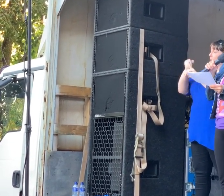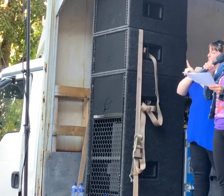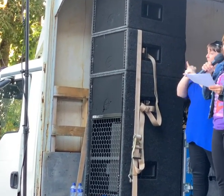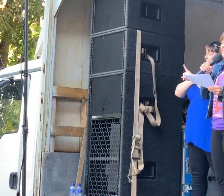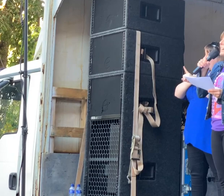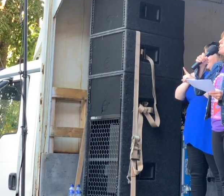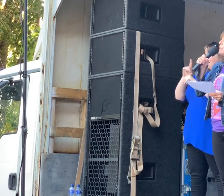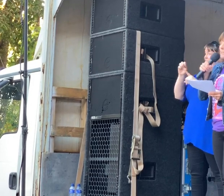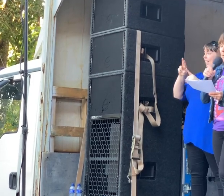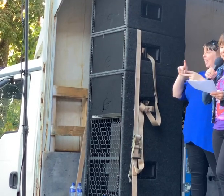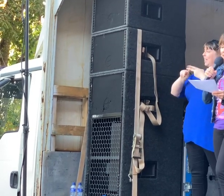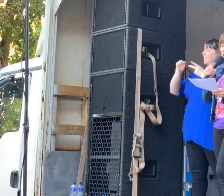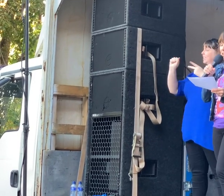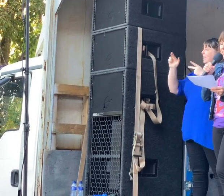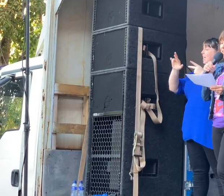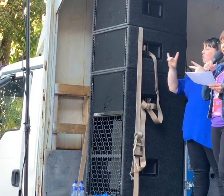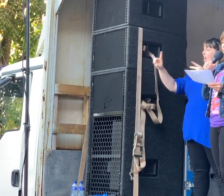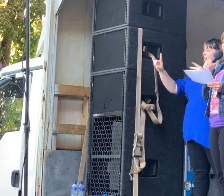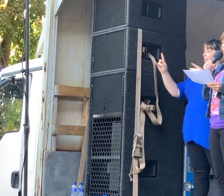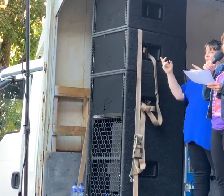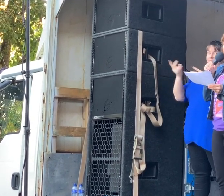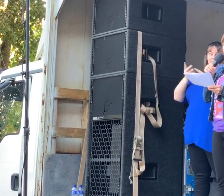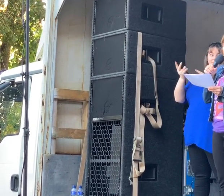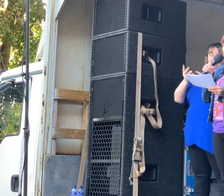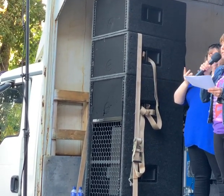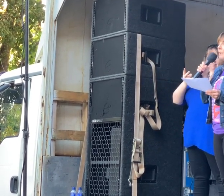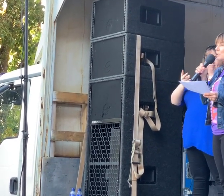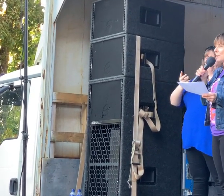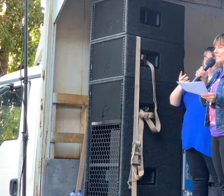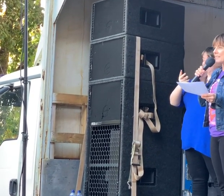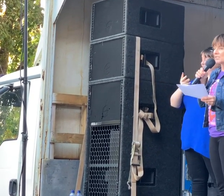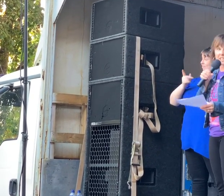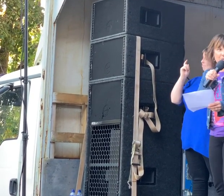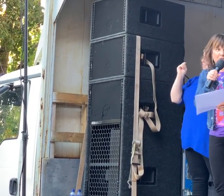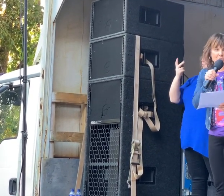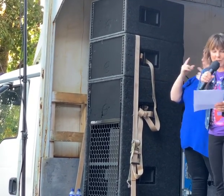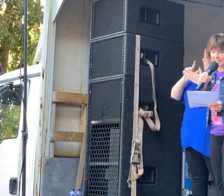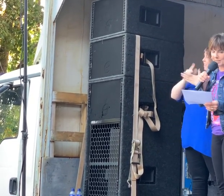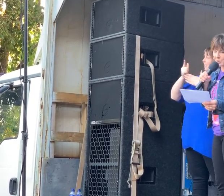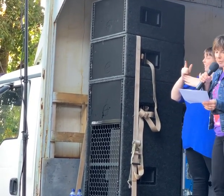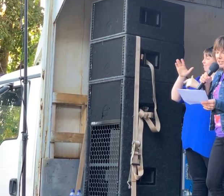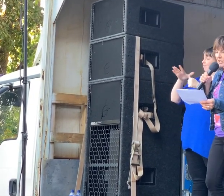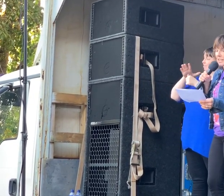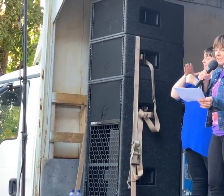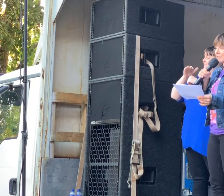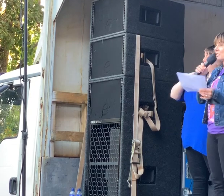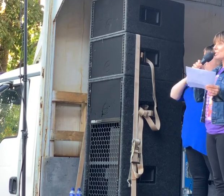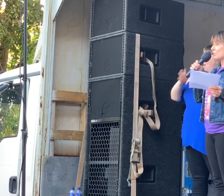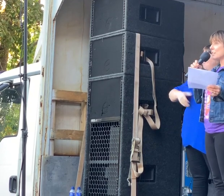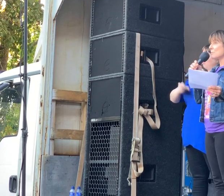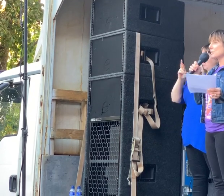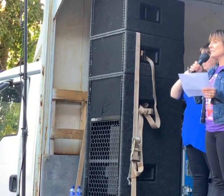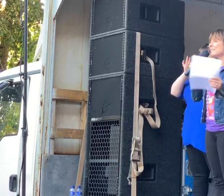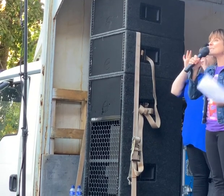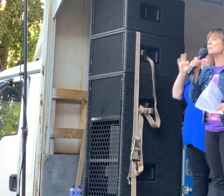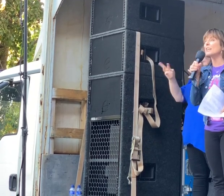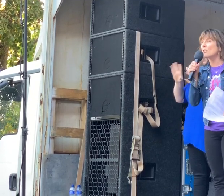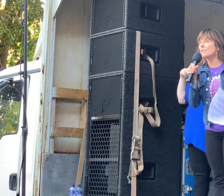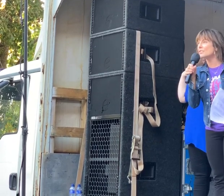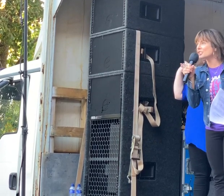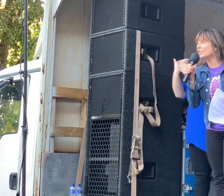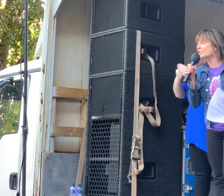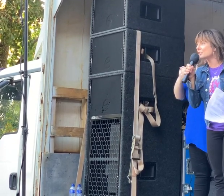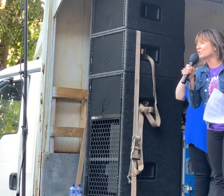O'Toole. Sarah was appointed co-convener of the Abortion Rights Campaign in November 2017. I'm just going to rattle through her biog, though they've done an incredible amount. This is